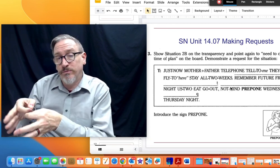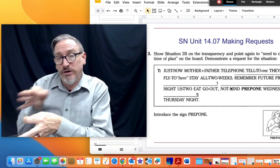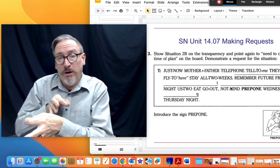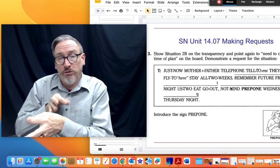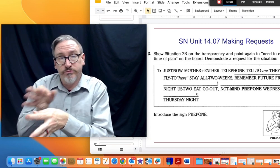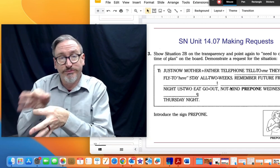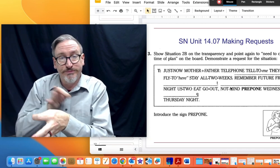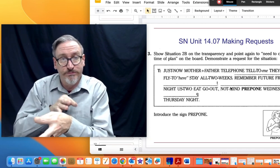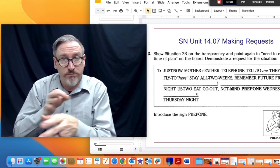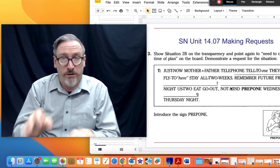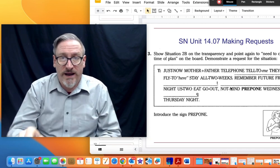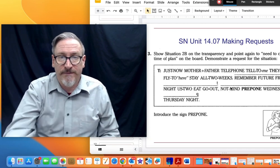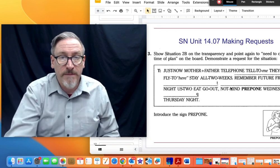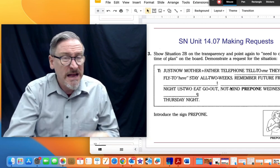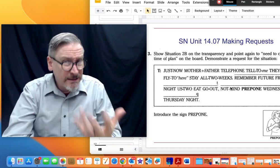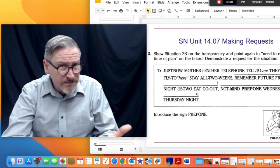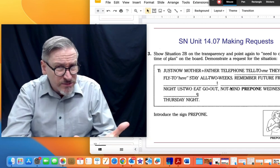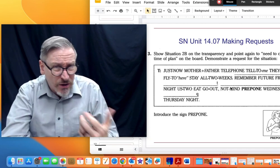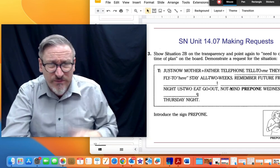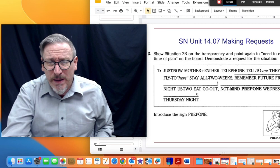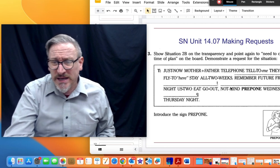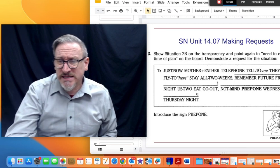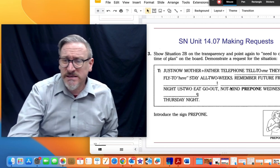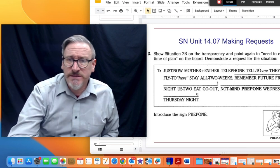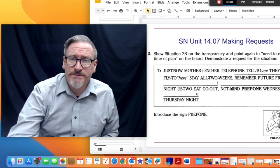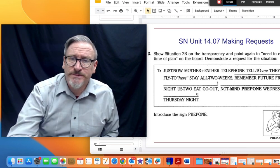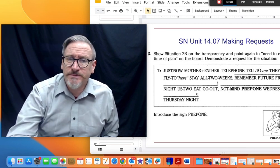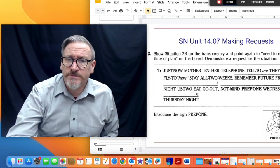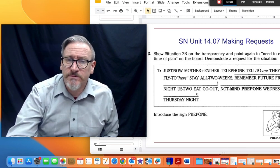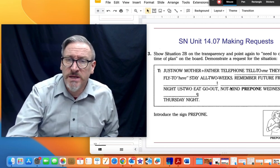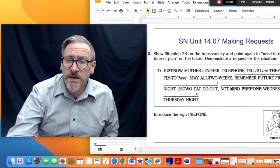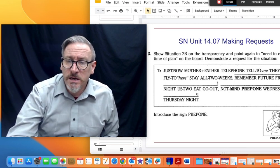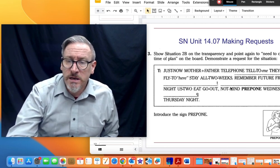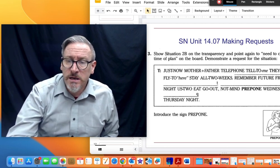So prepone. Pull it back. So I hope that makes sense.